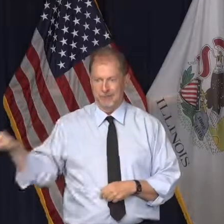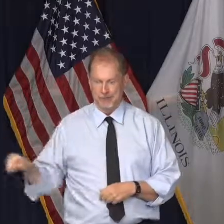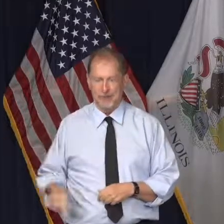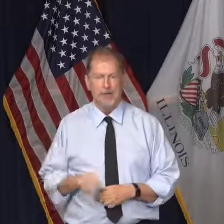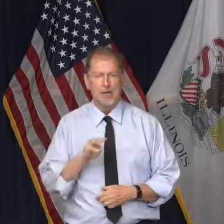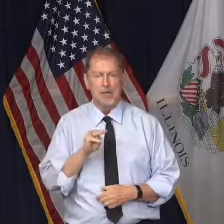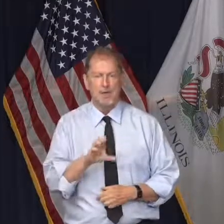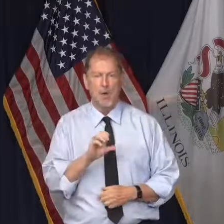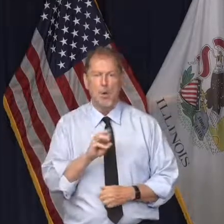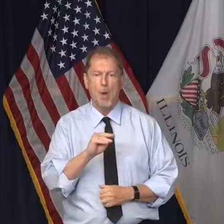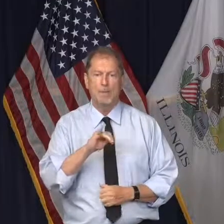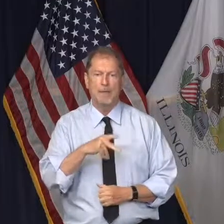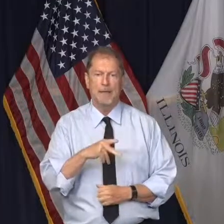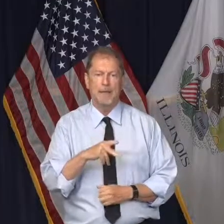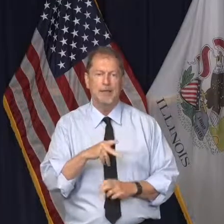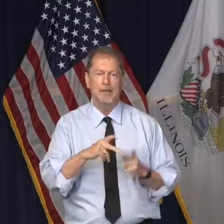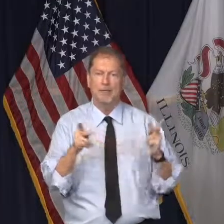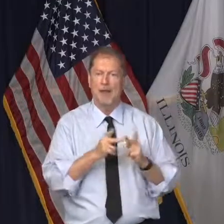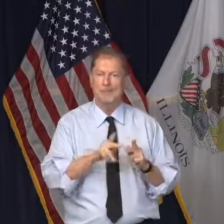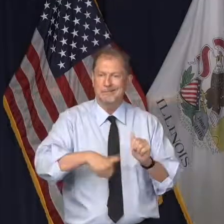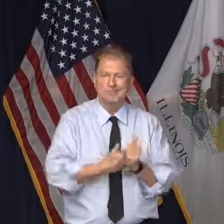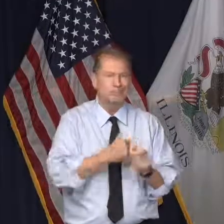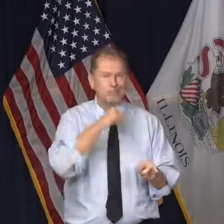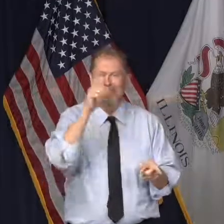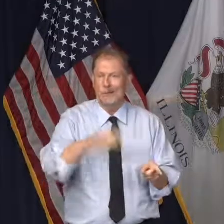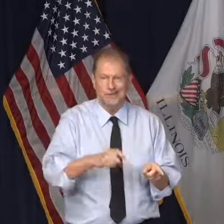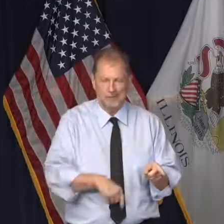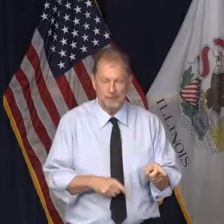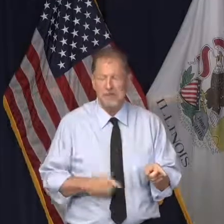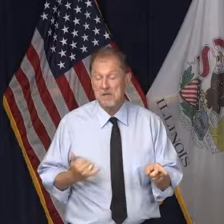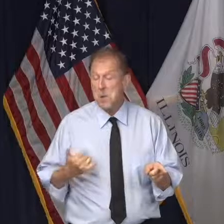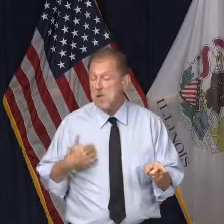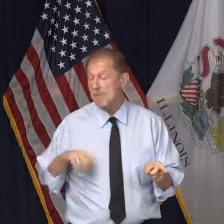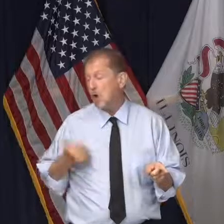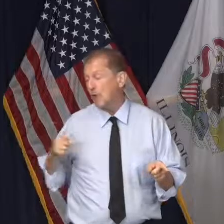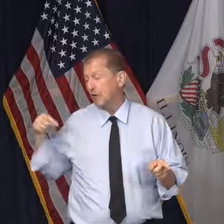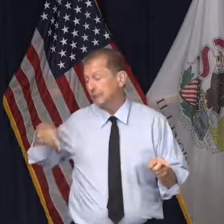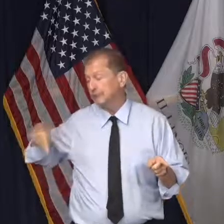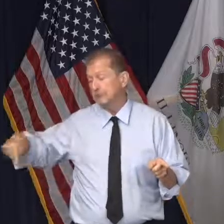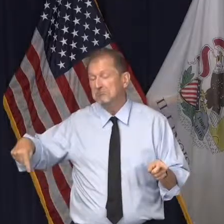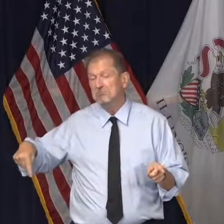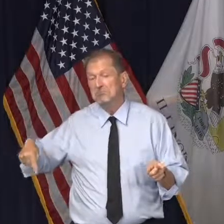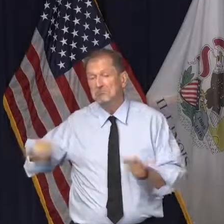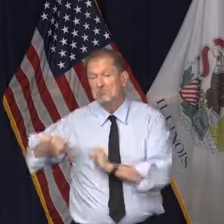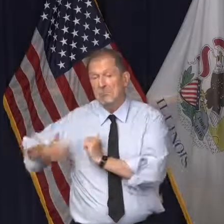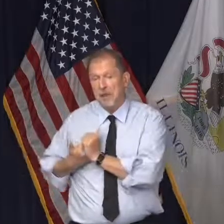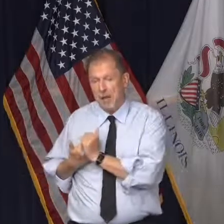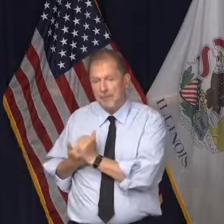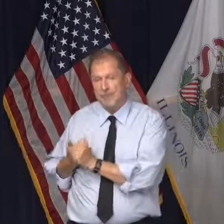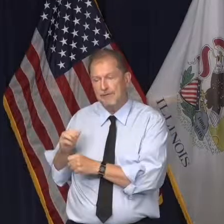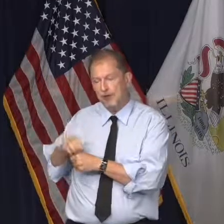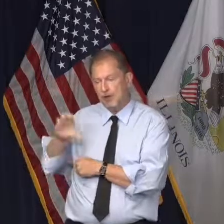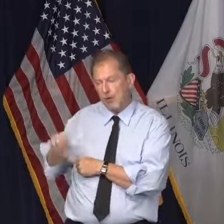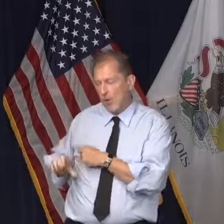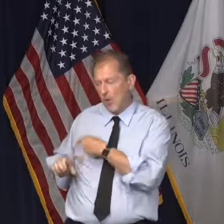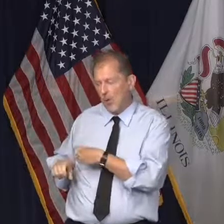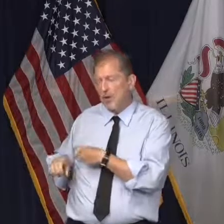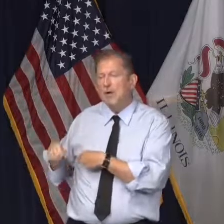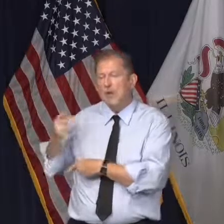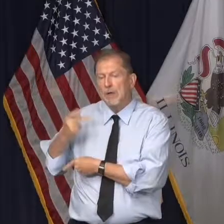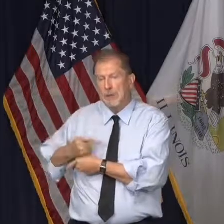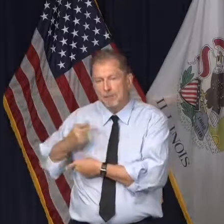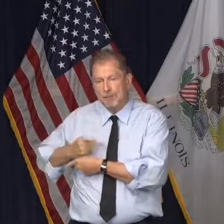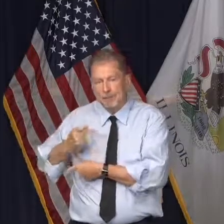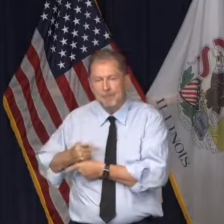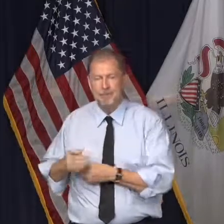Right now, we have an alternative site that's available in the Chicago area, and we're going to maintain that even though